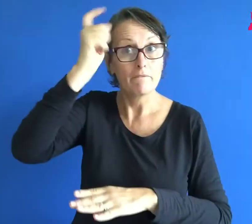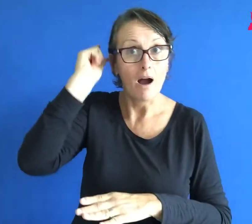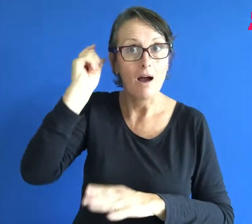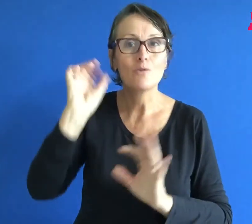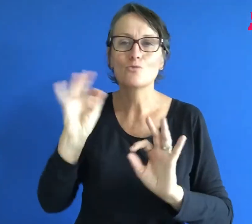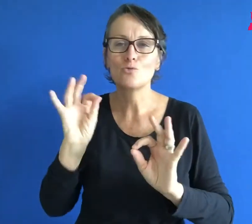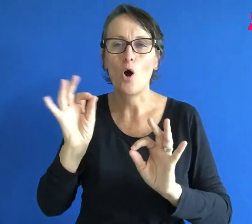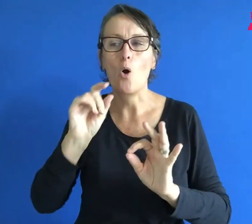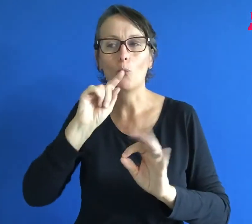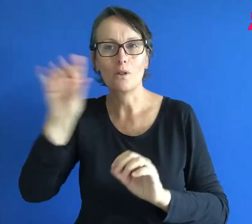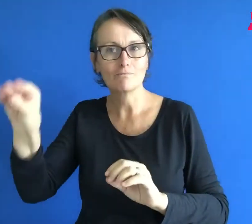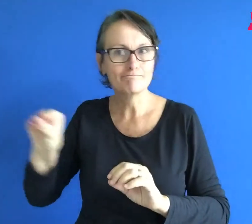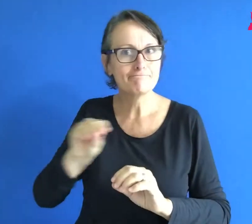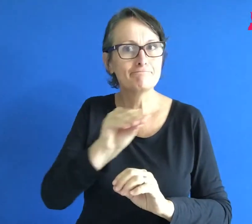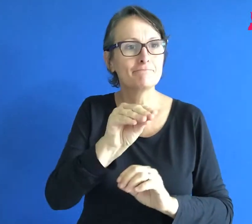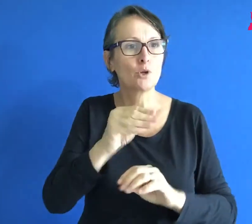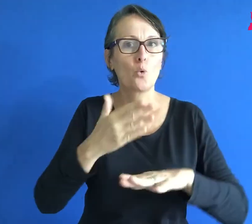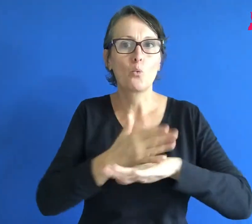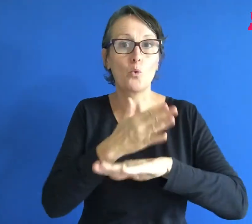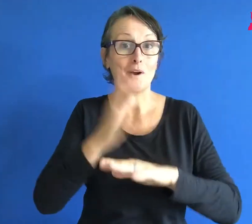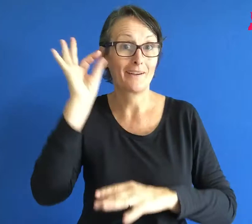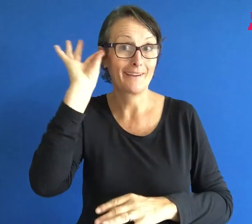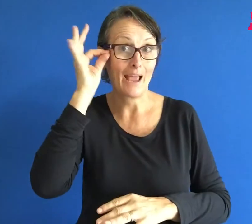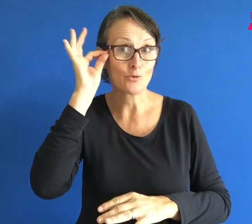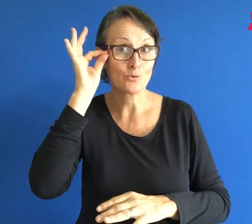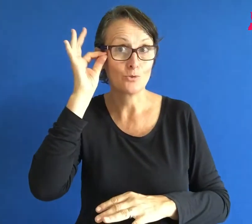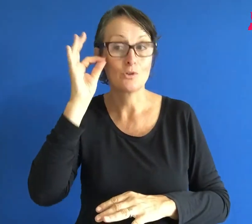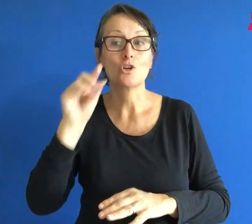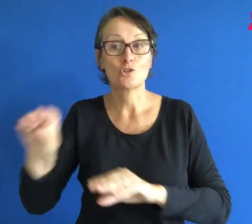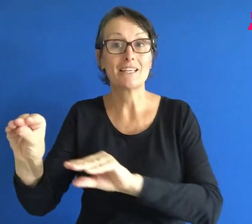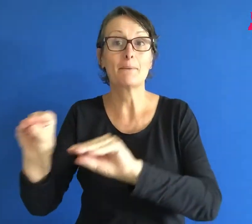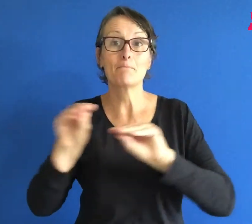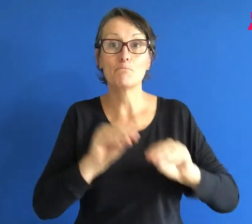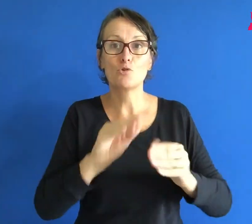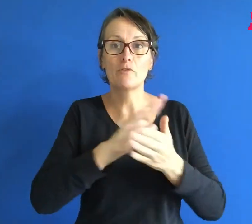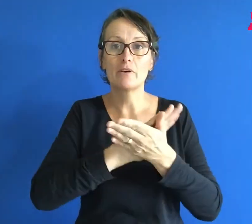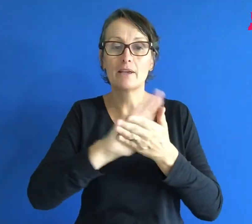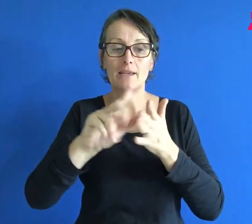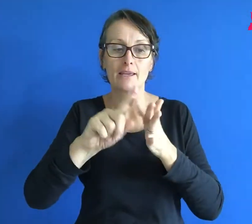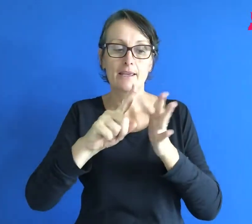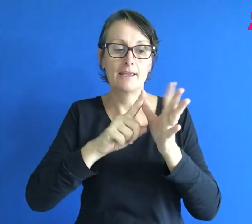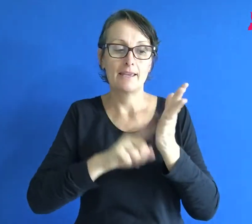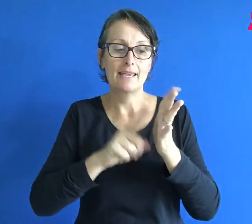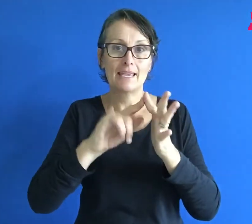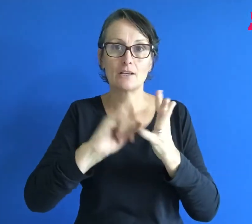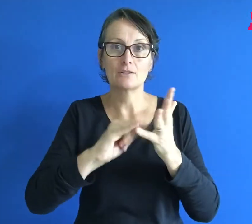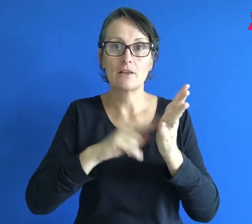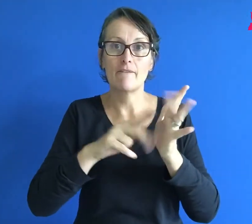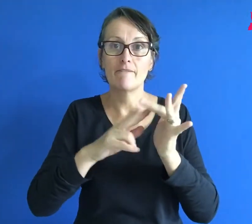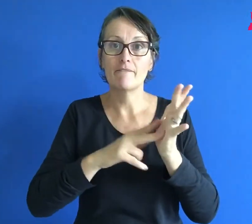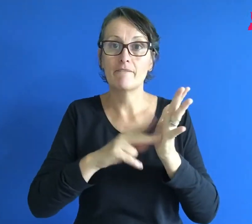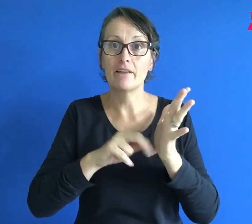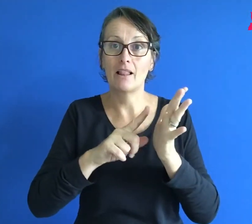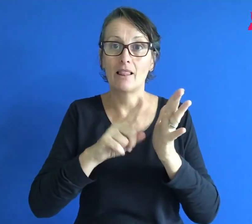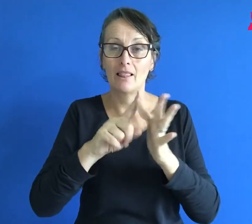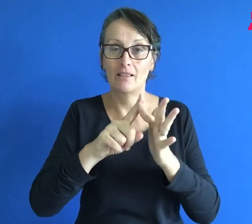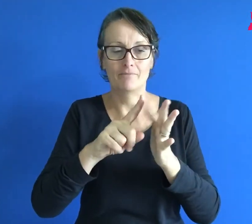council. Now, that meant a move out east to Healesville. And in Healesville, his new house was not that far from the local CFA